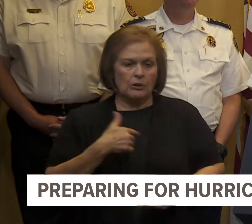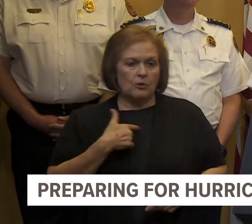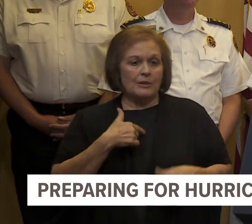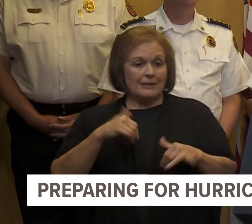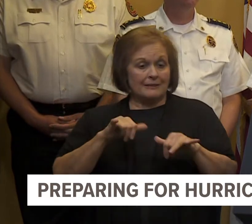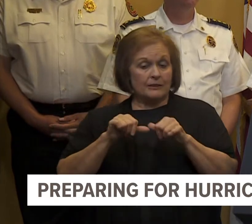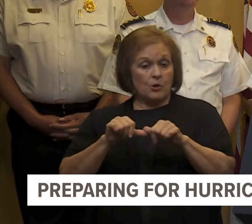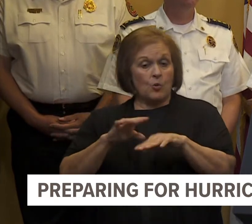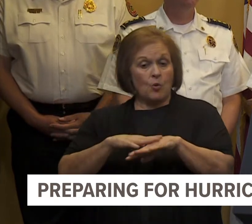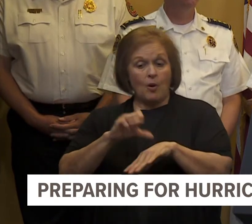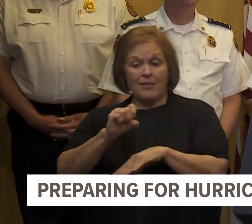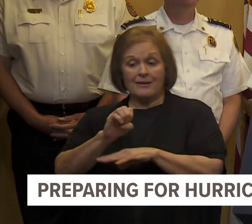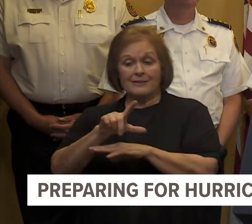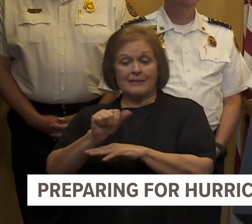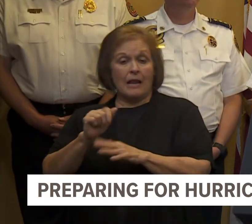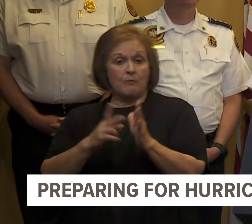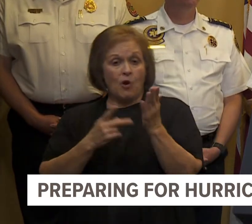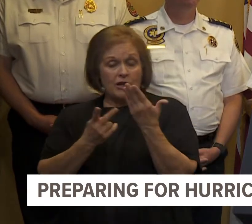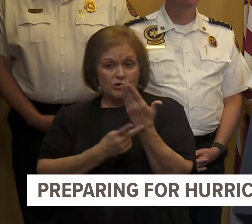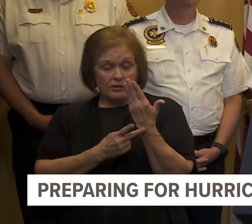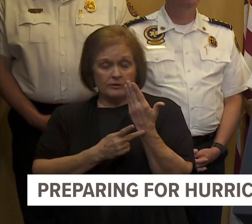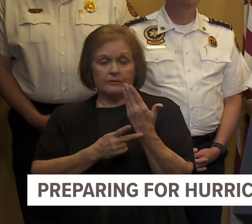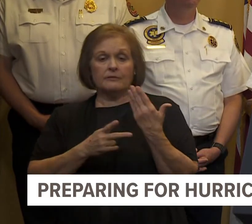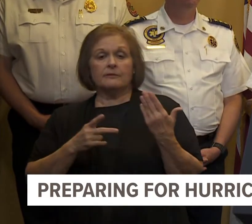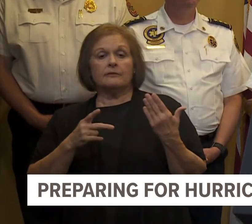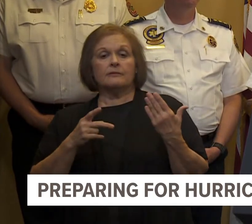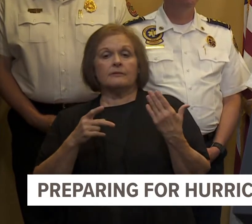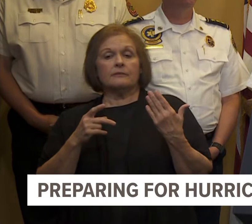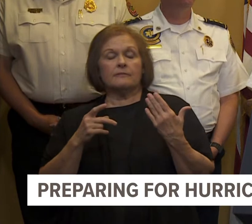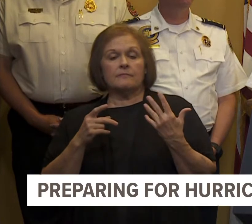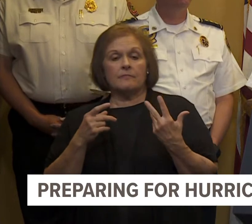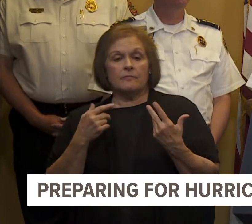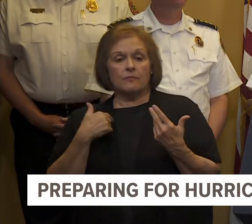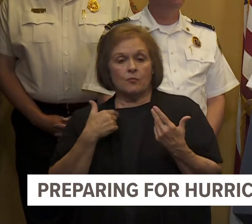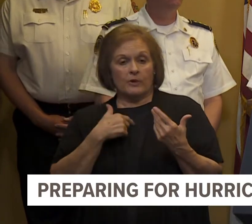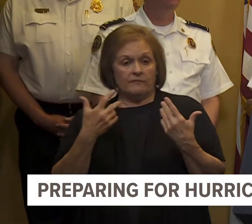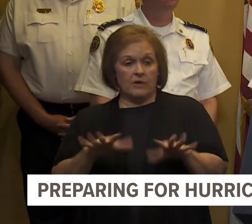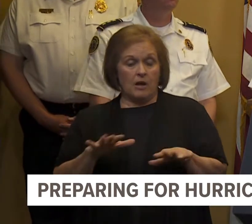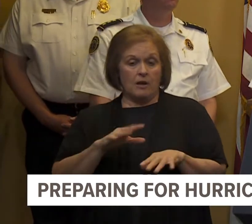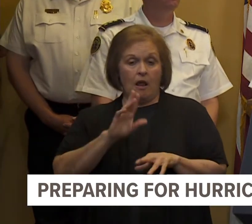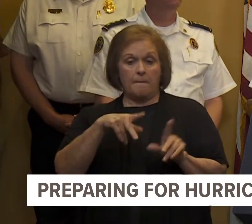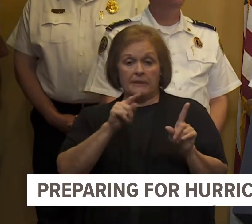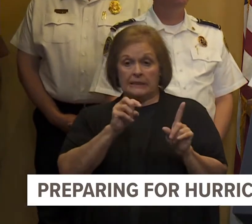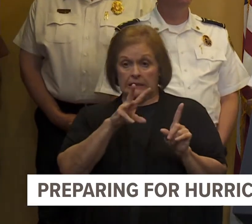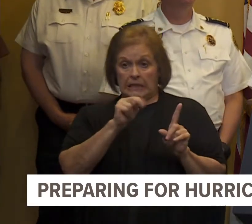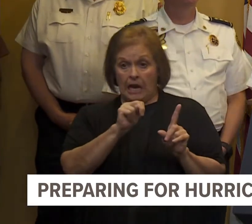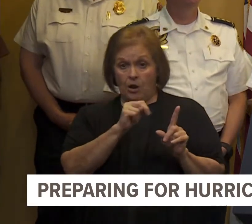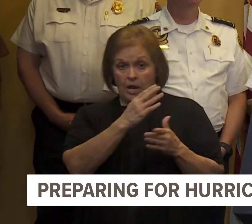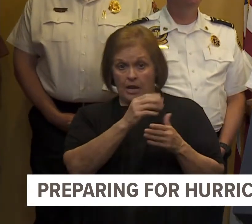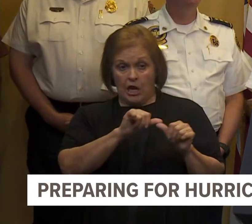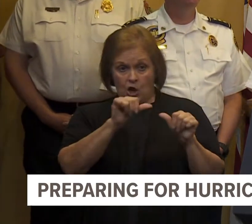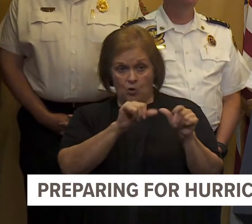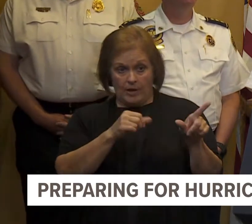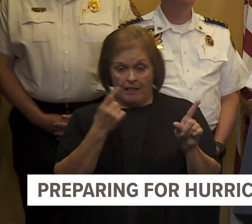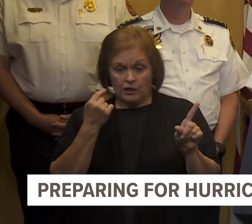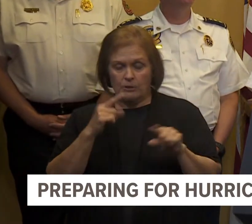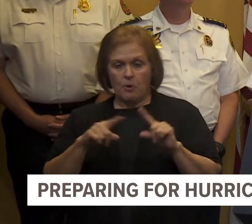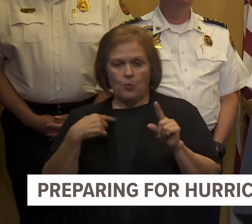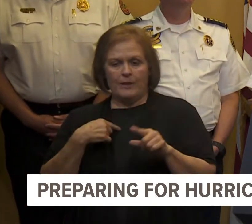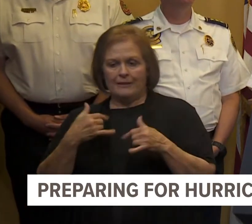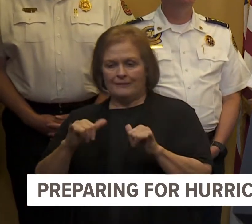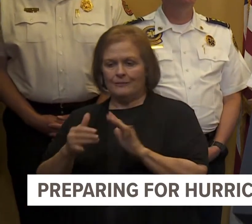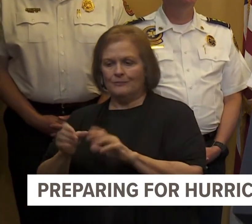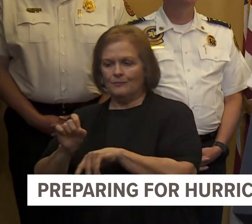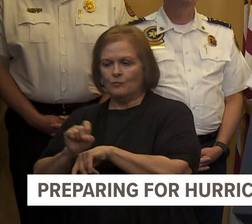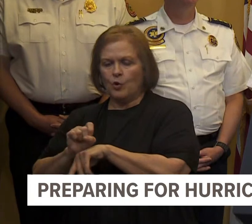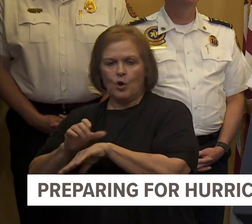project. That's our rainfall mitigation projects in the city. We completed the uptown portions of that last year, but we all continue on the